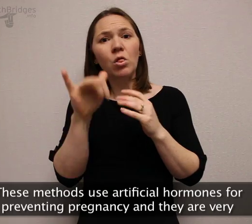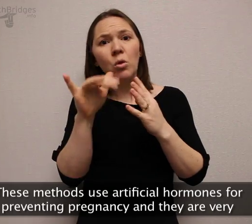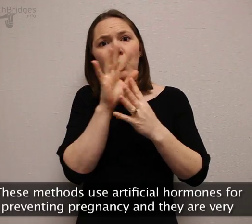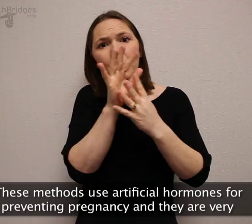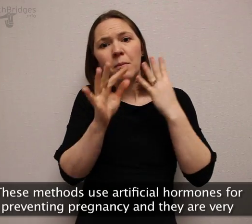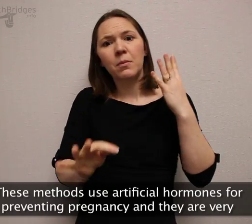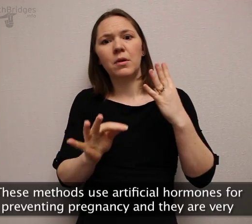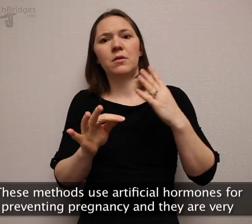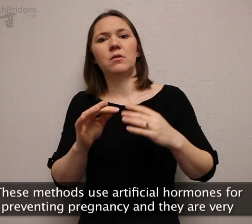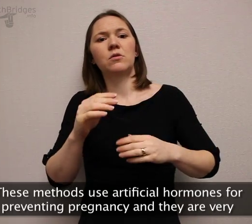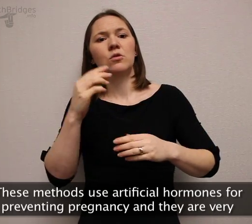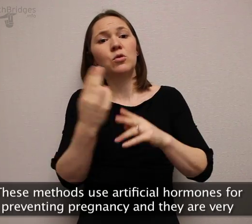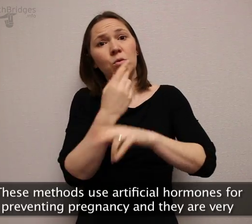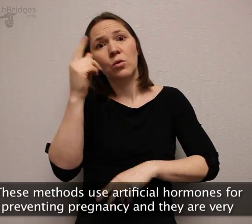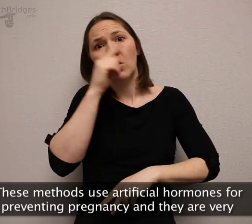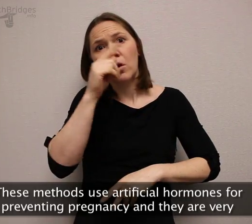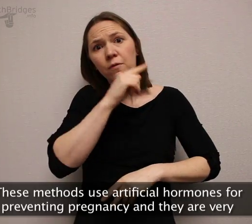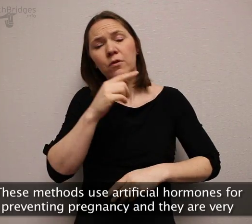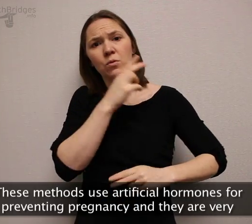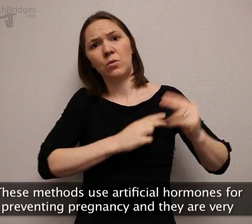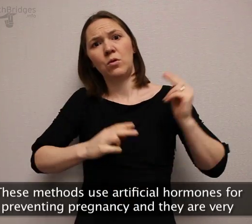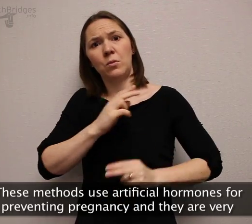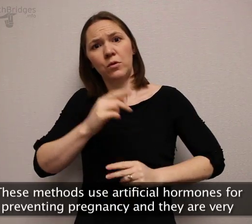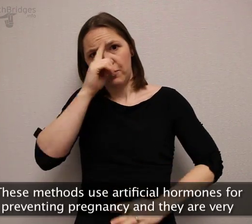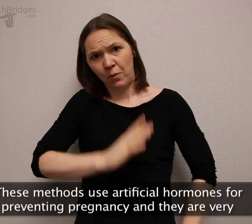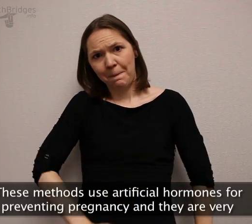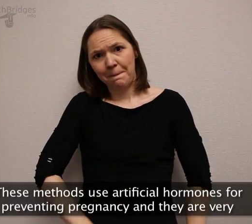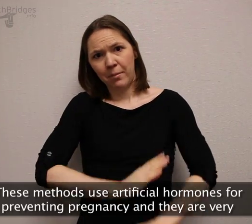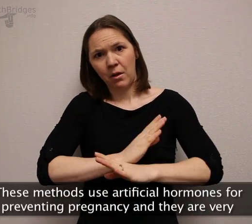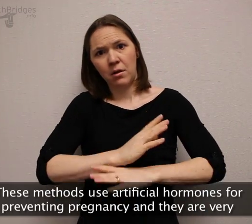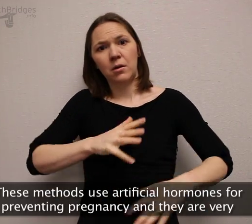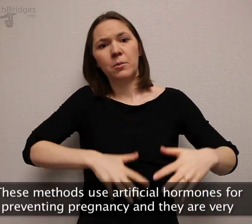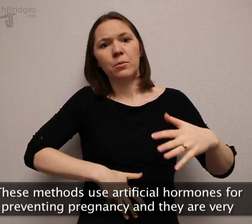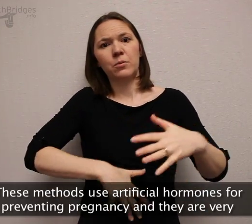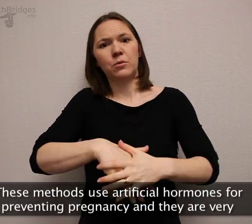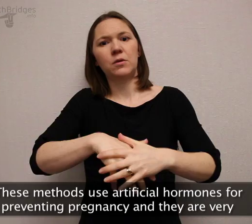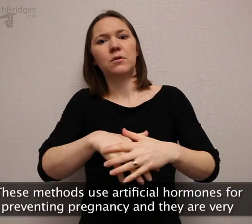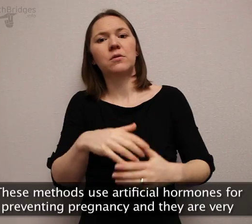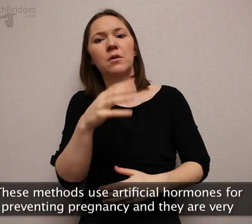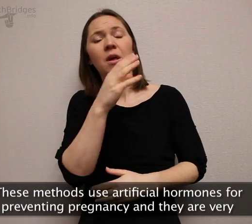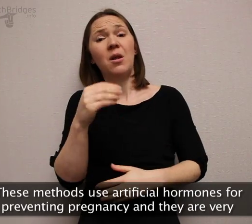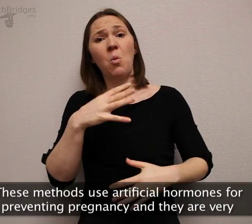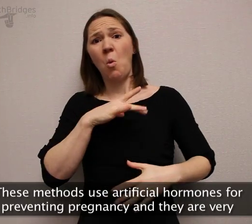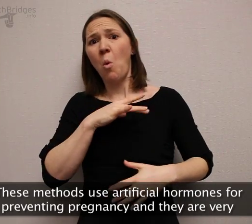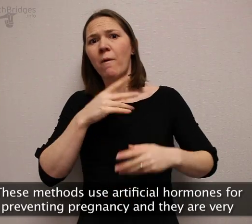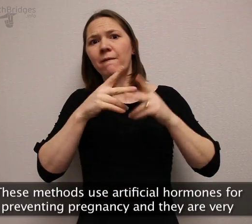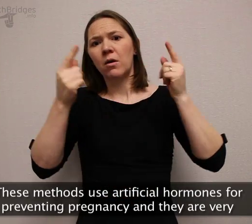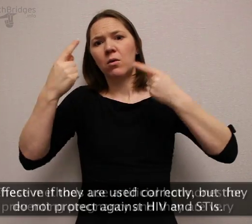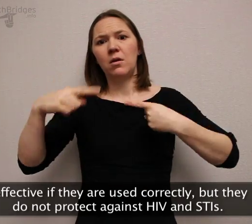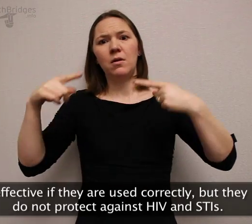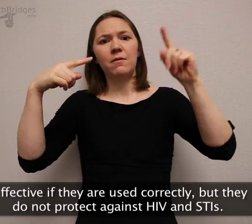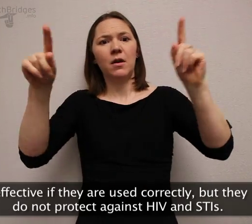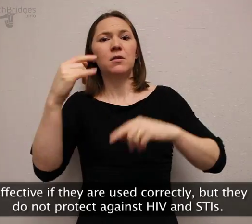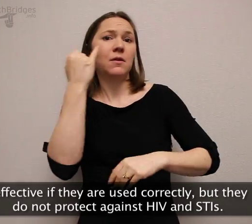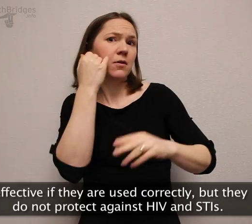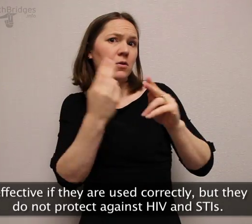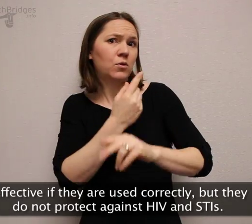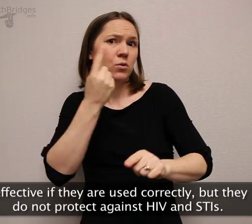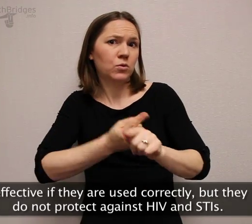These methods use artificial hormones for preventing pregnancy, and they're very effective